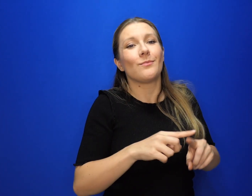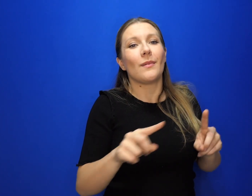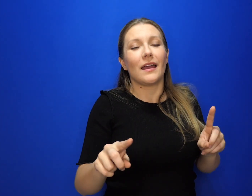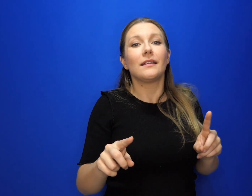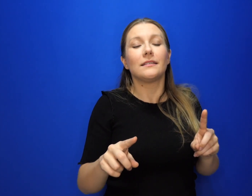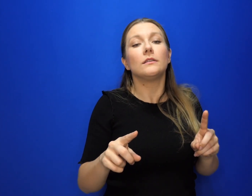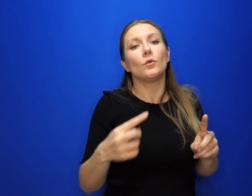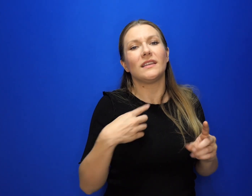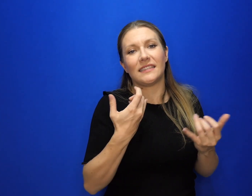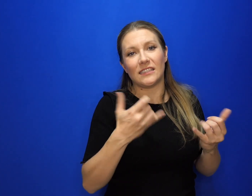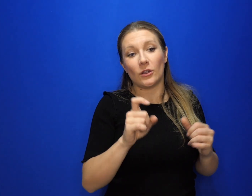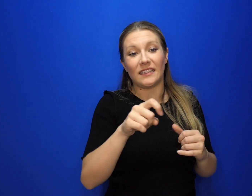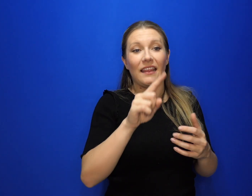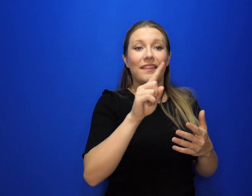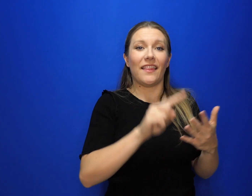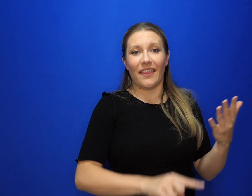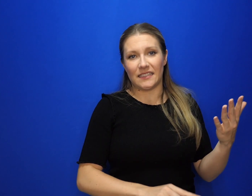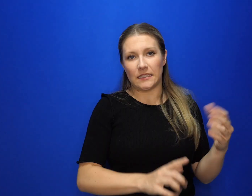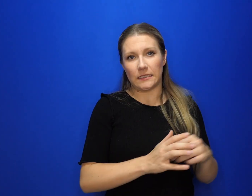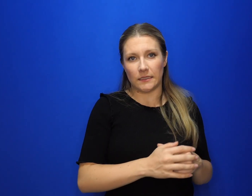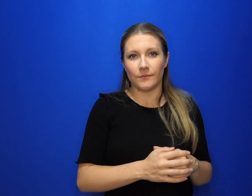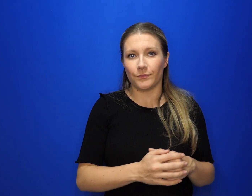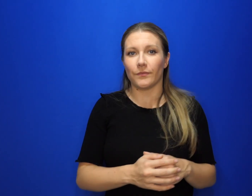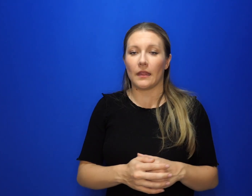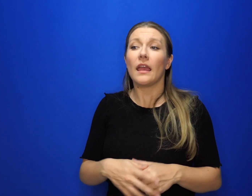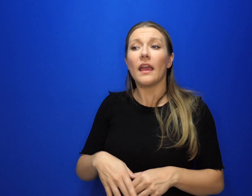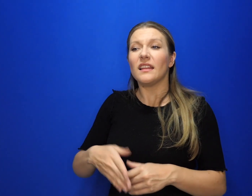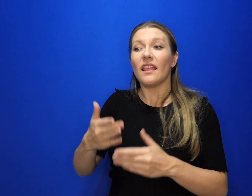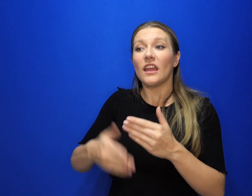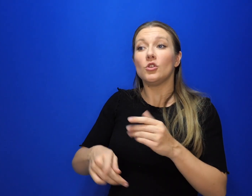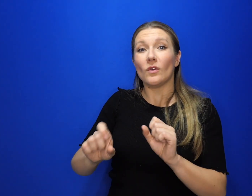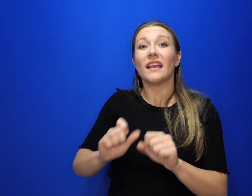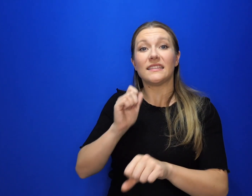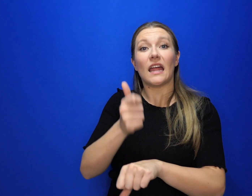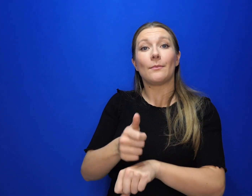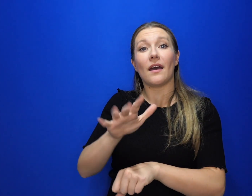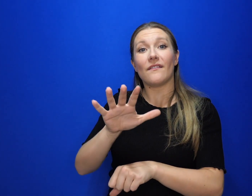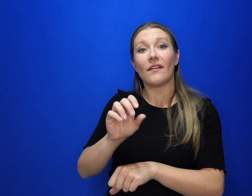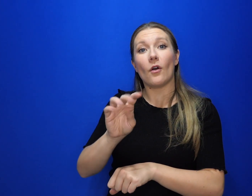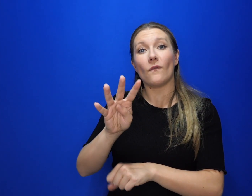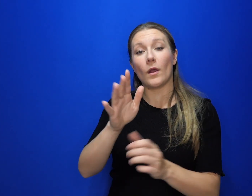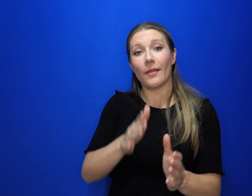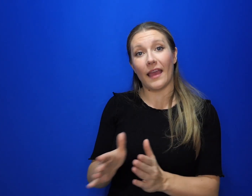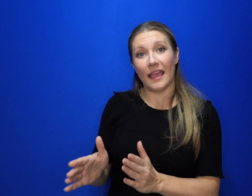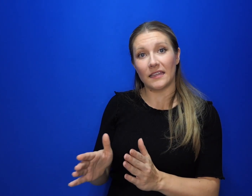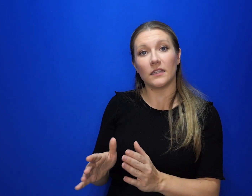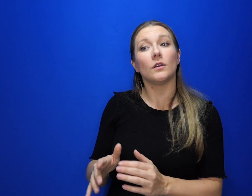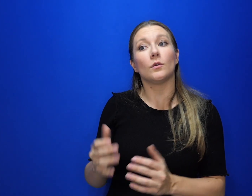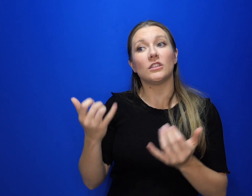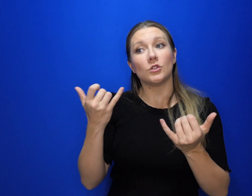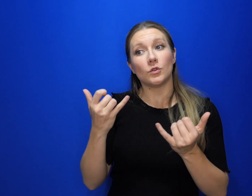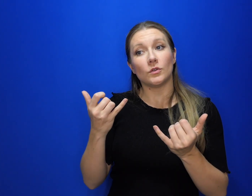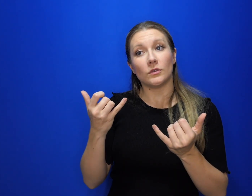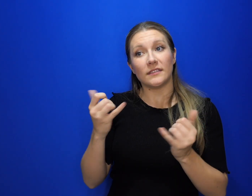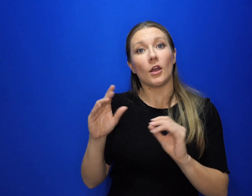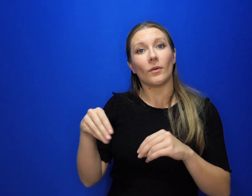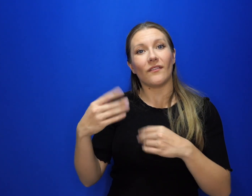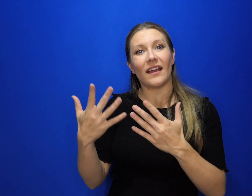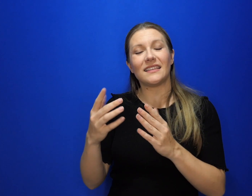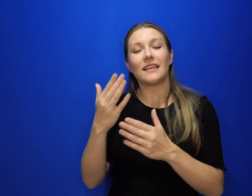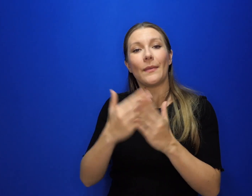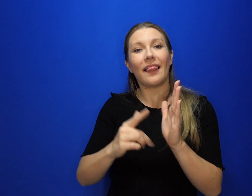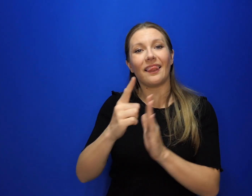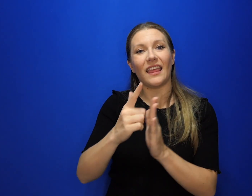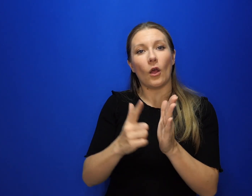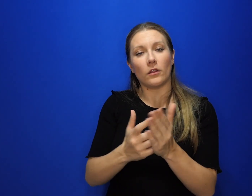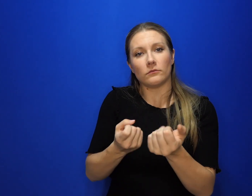helping, but we still need this and this and this. And in the end, you can set up a 504 plan which is going to give you some legal backing.